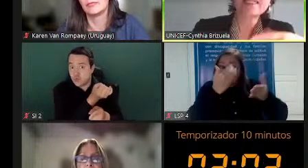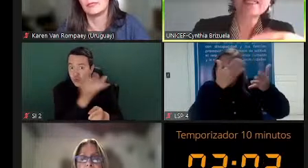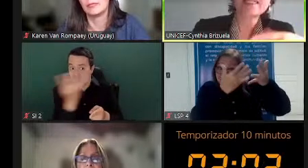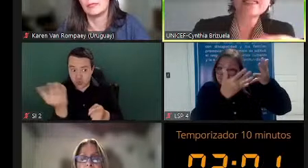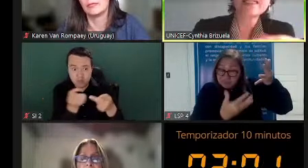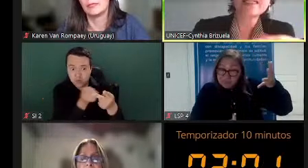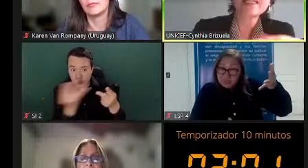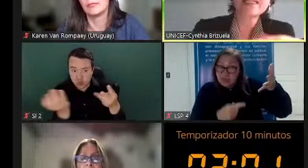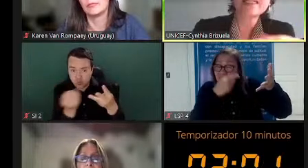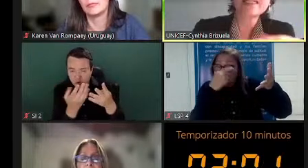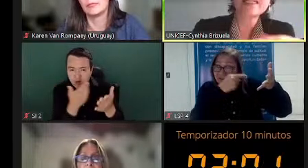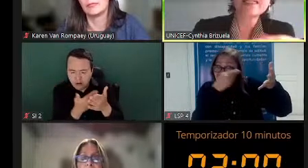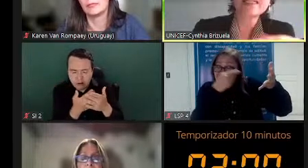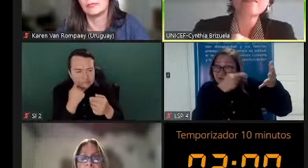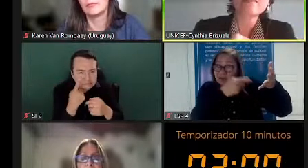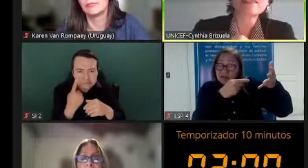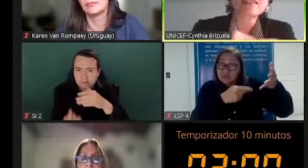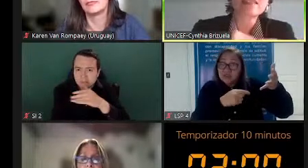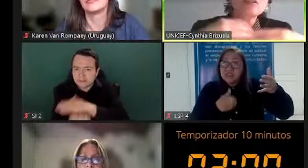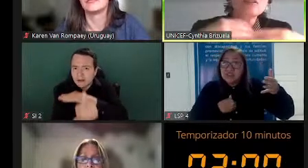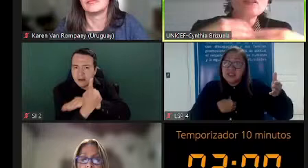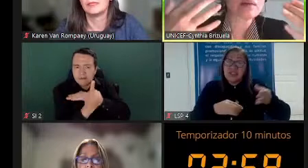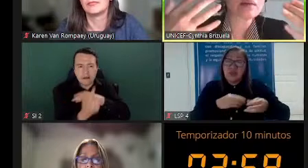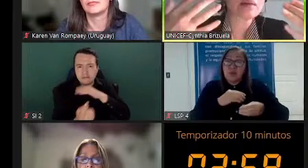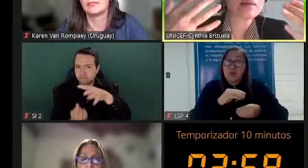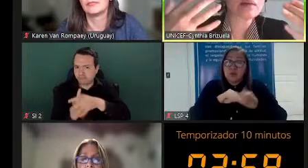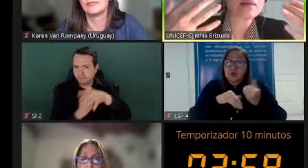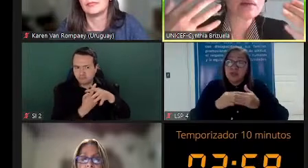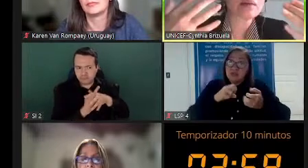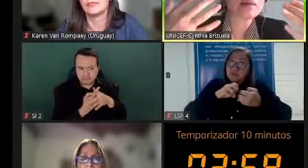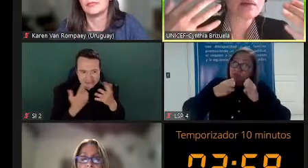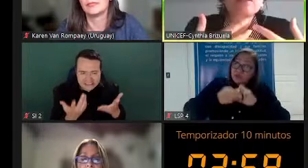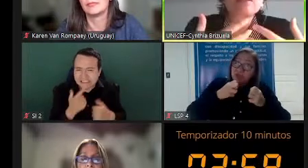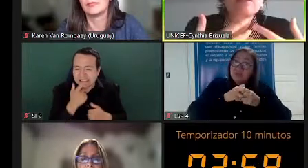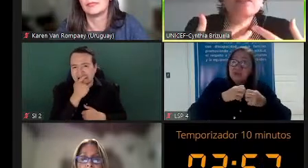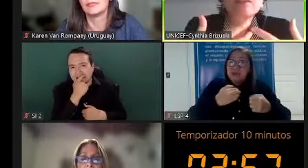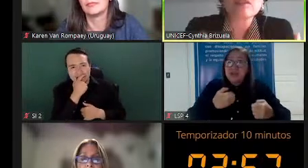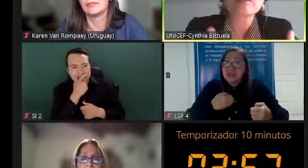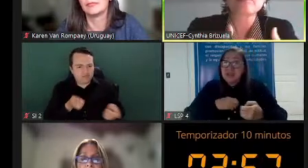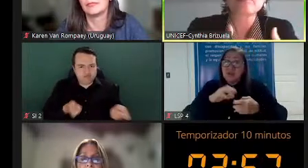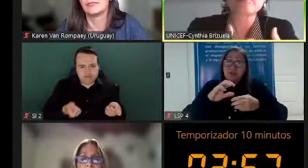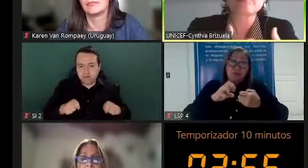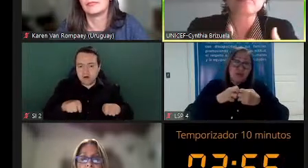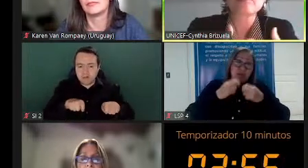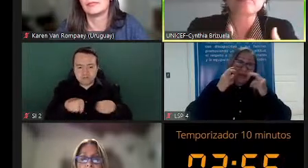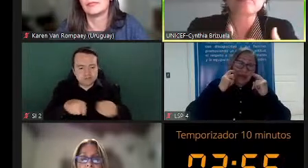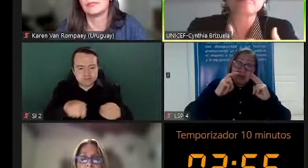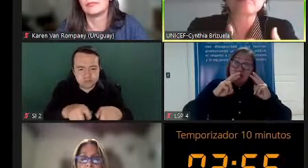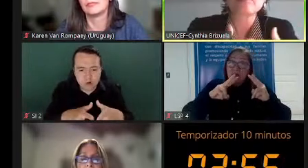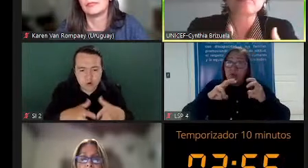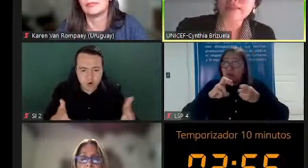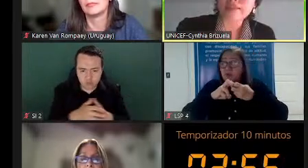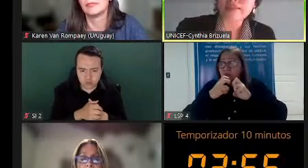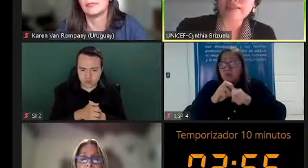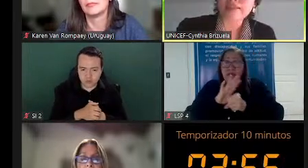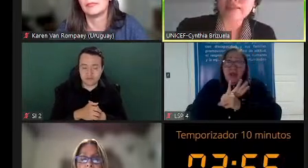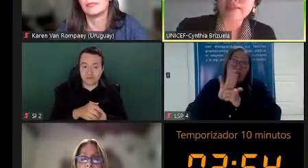have this challenge i am going to keep moving forward on the presentation we have